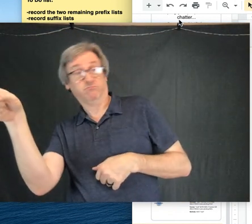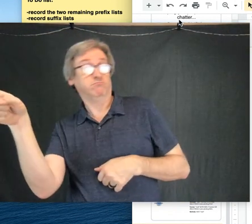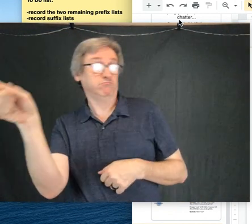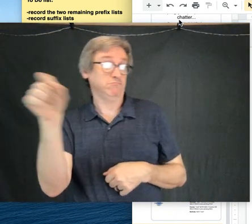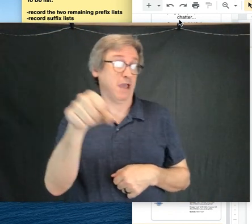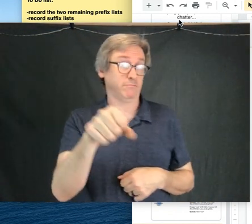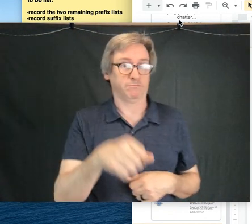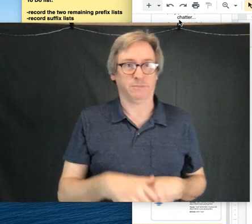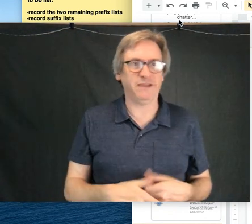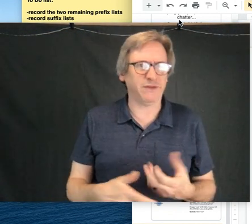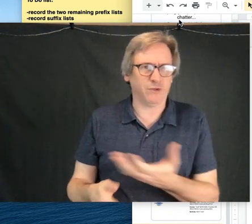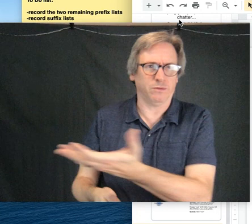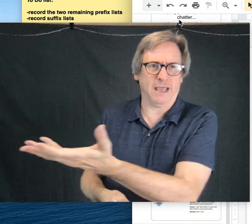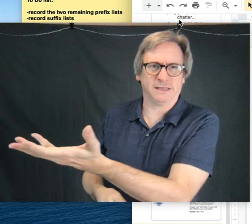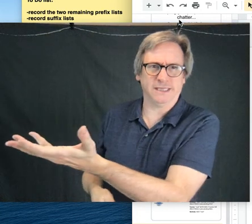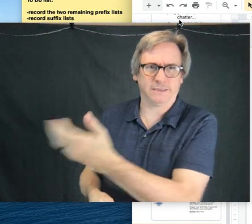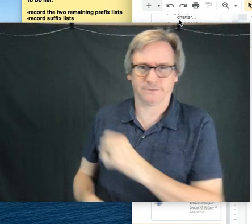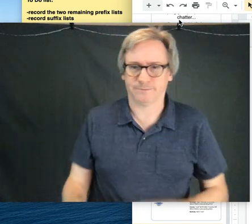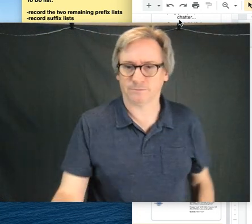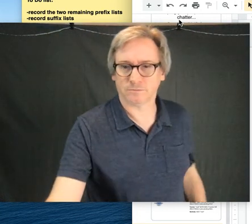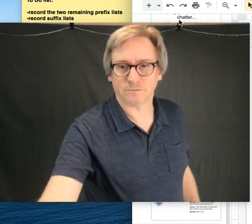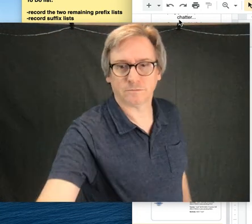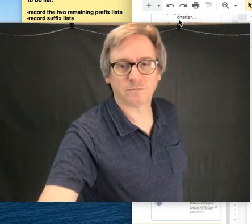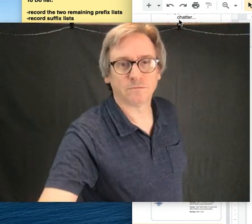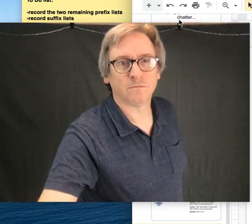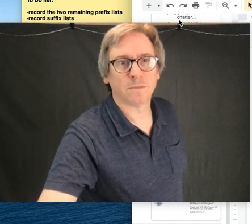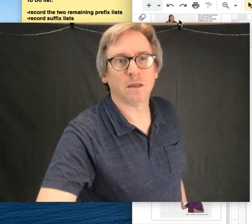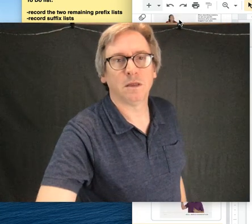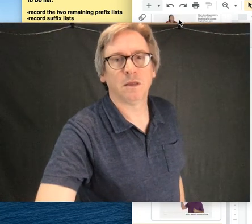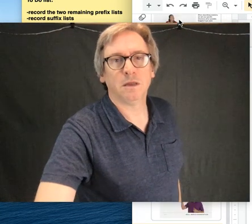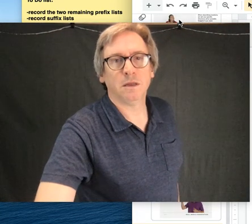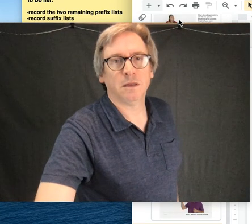there. Yeah, even if you can't see it.